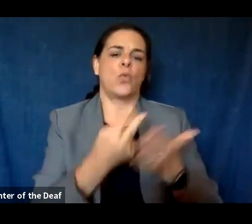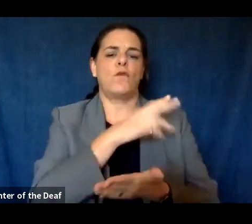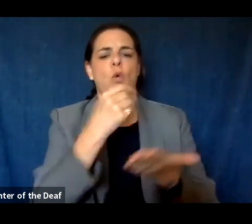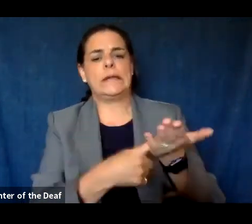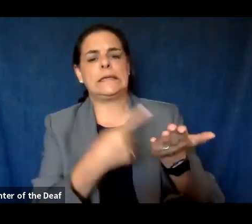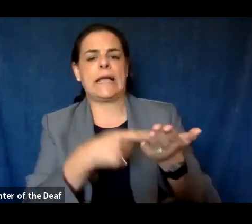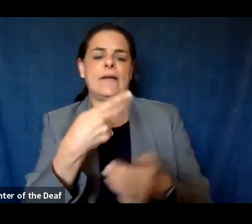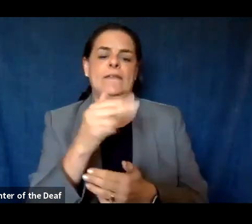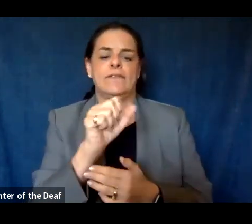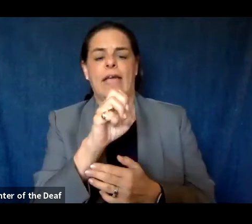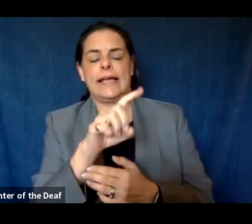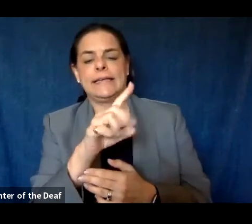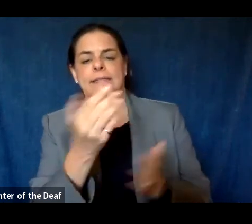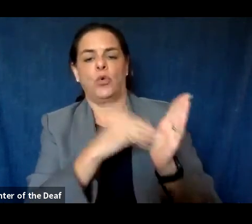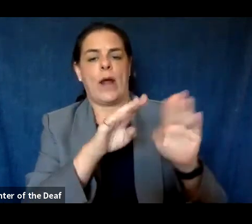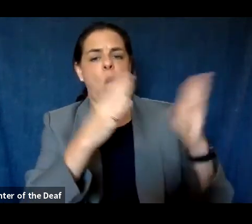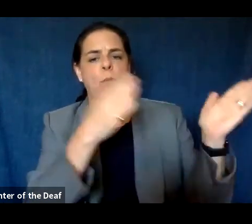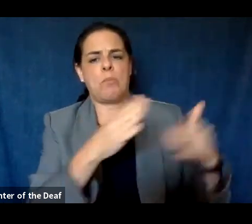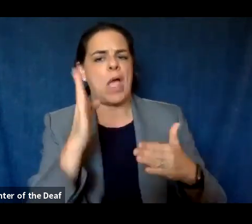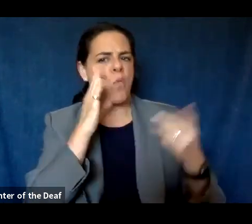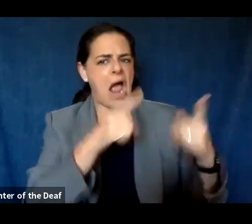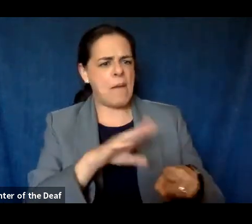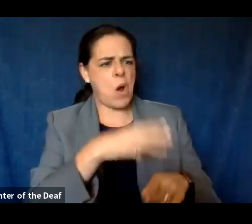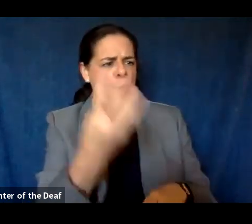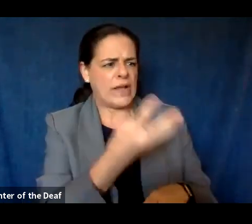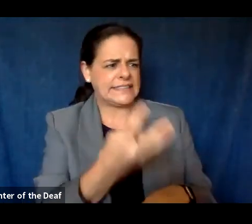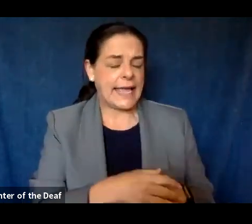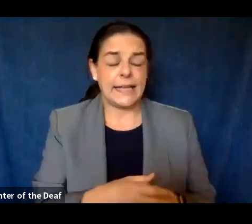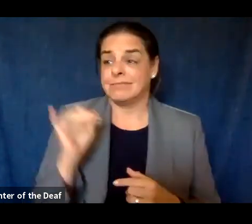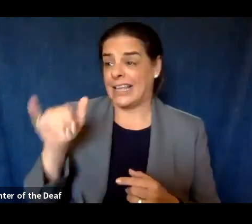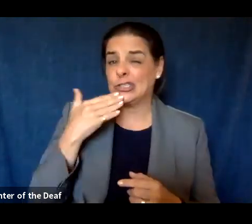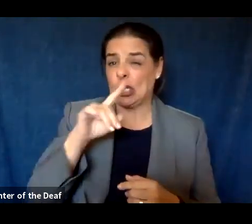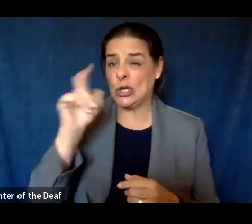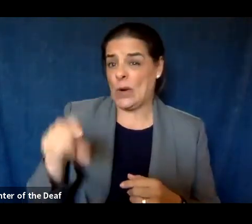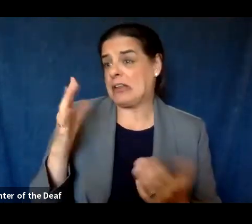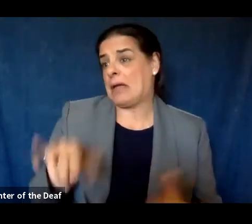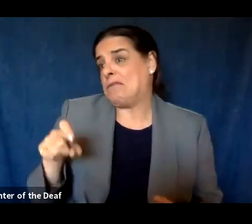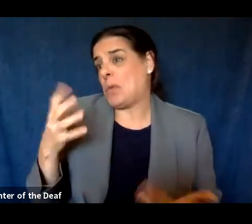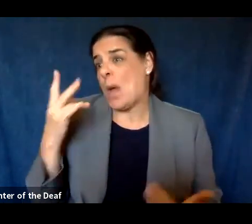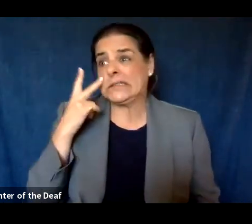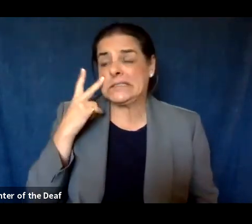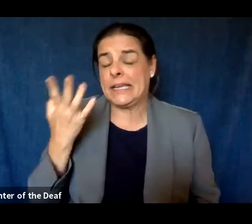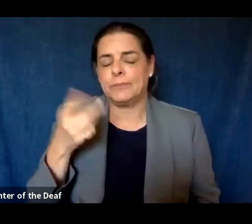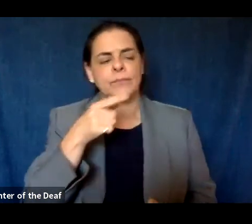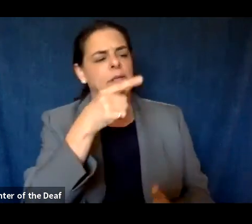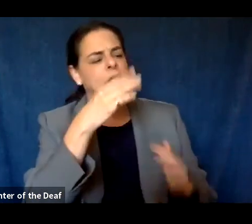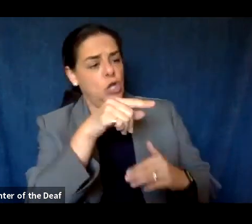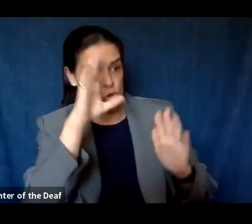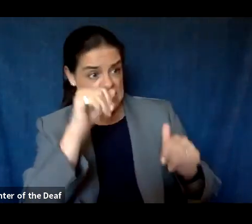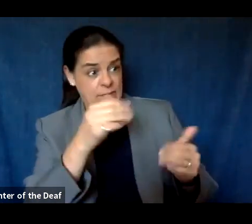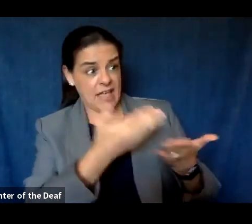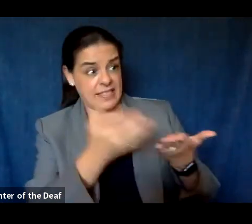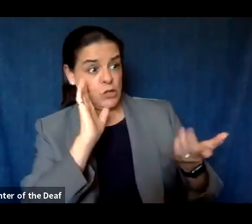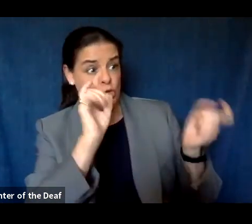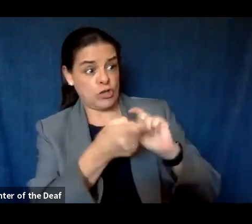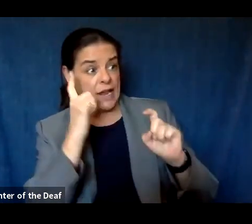board meeting on Wednesday? That's a great question. We'll have to wait and see. His follow-up question is, do you anticipate changes to be made to the phase